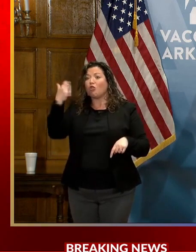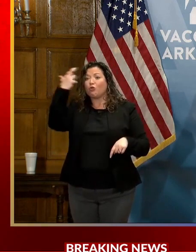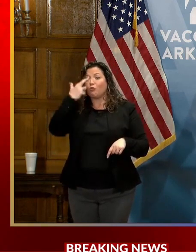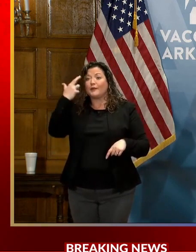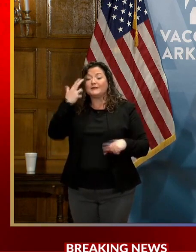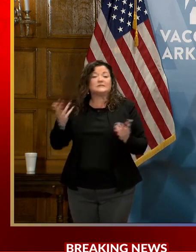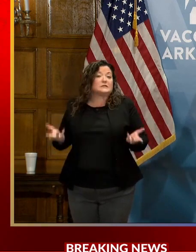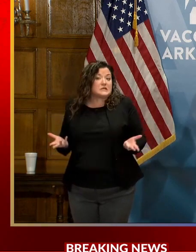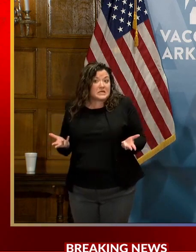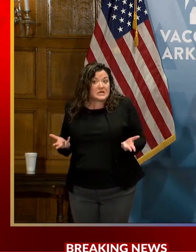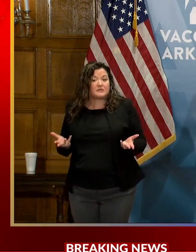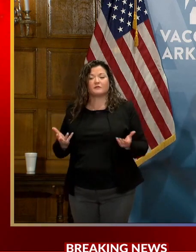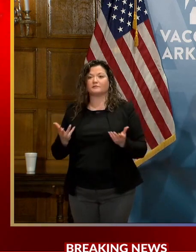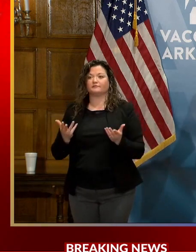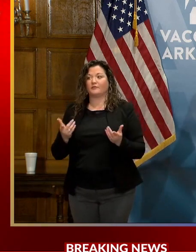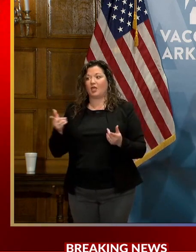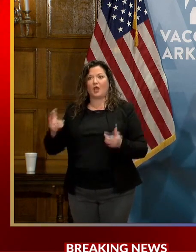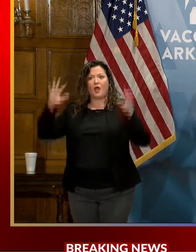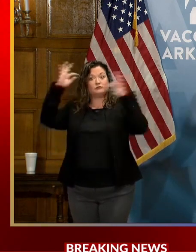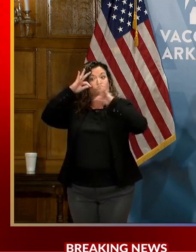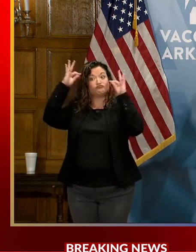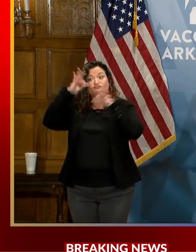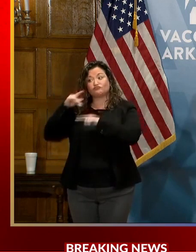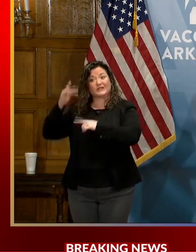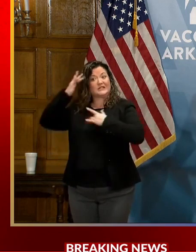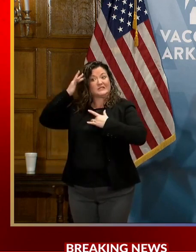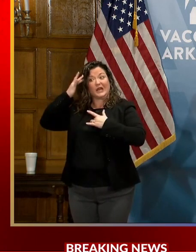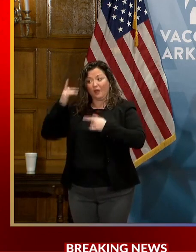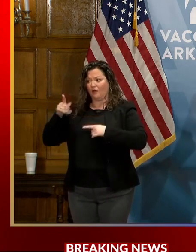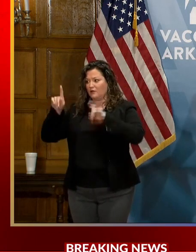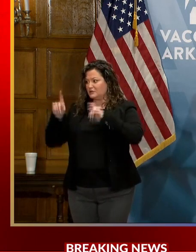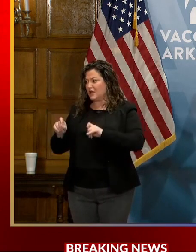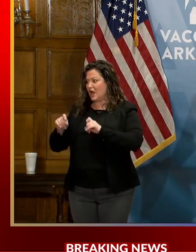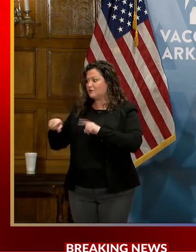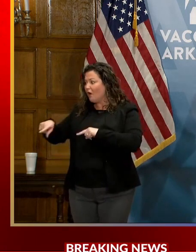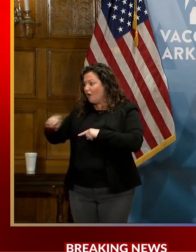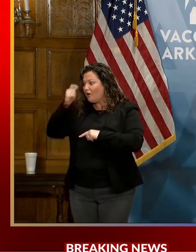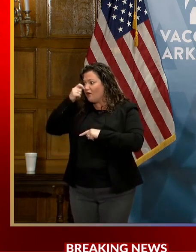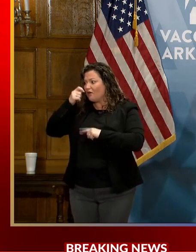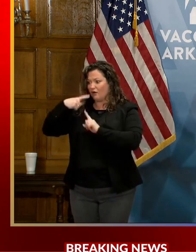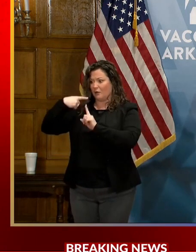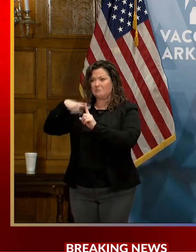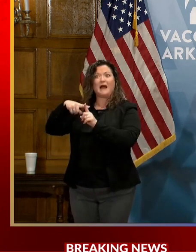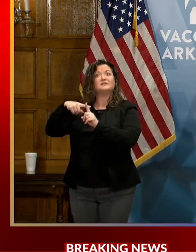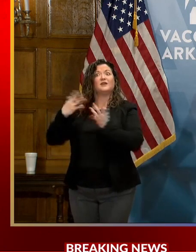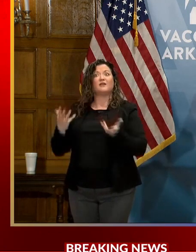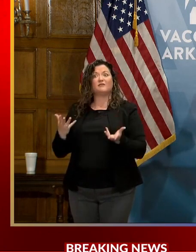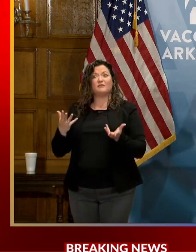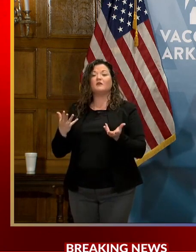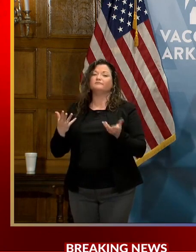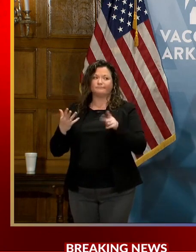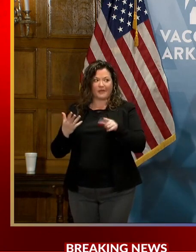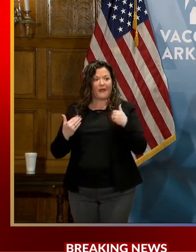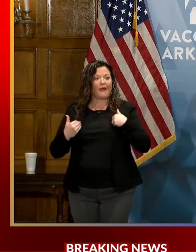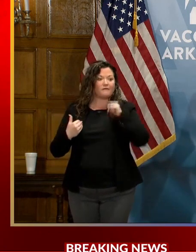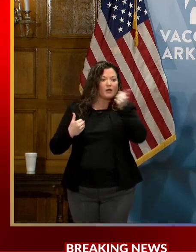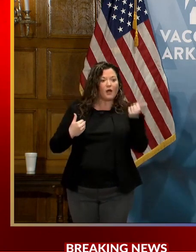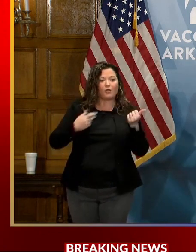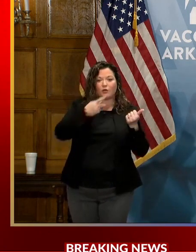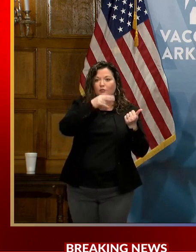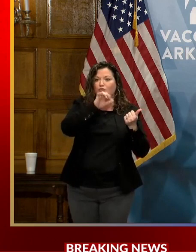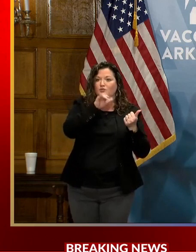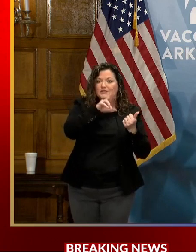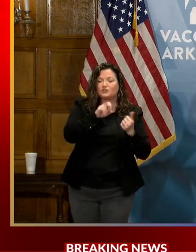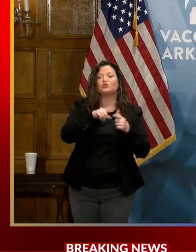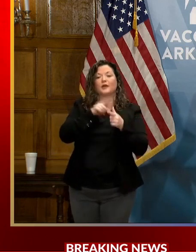so it's unknown to them, and they're tested, they're positive, they go in for their other procedure, and they're handled with the